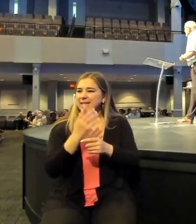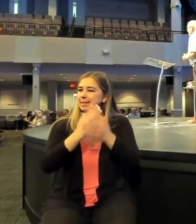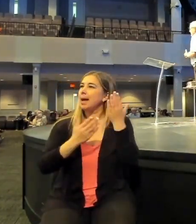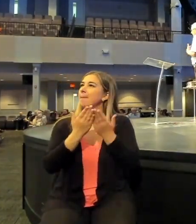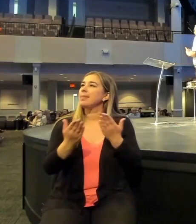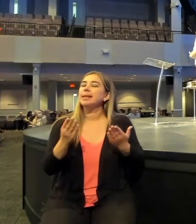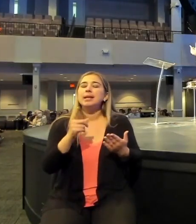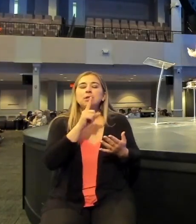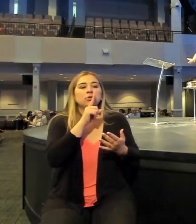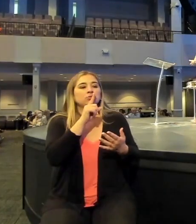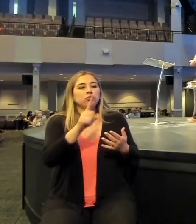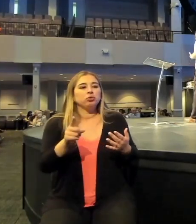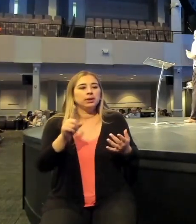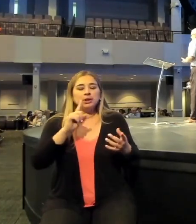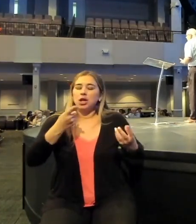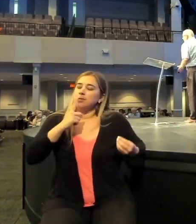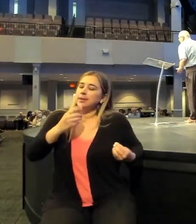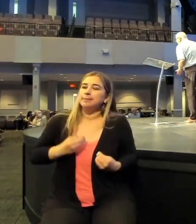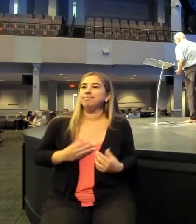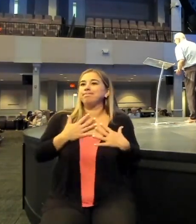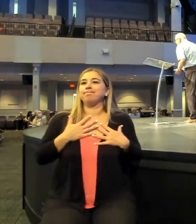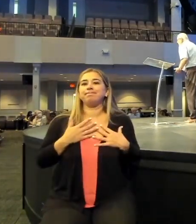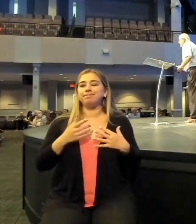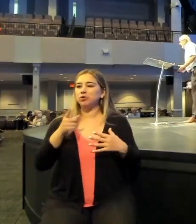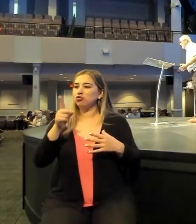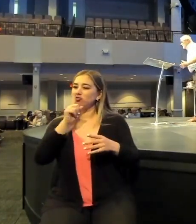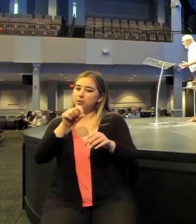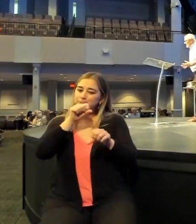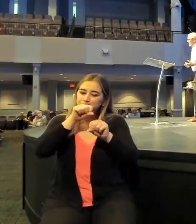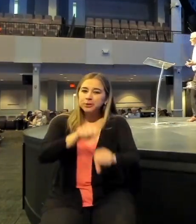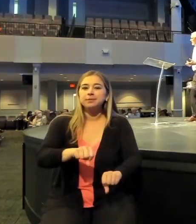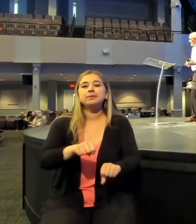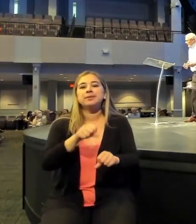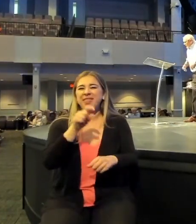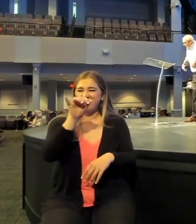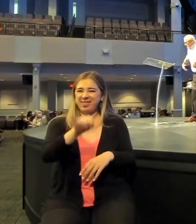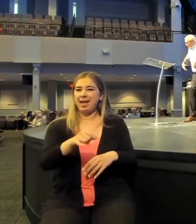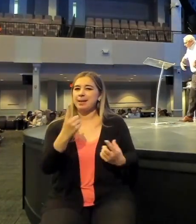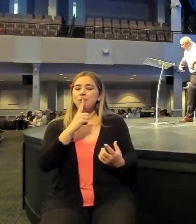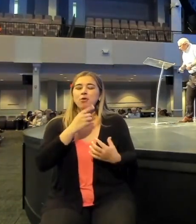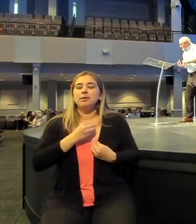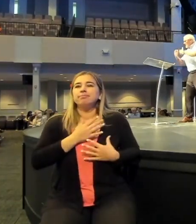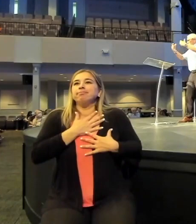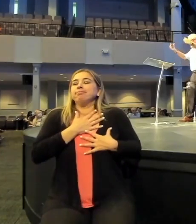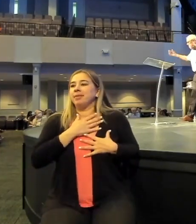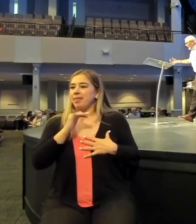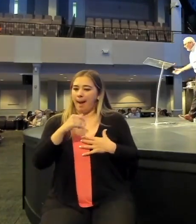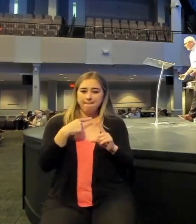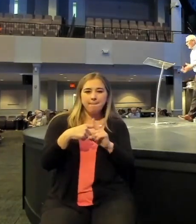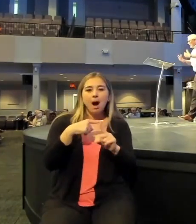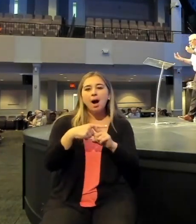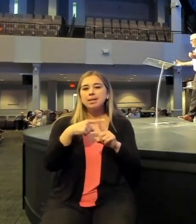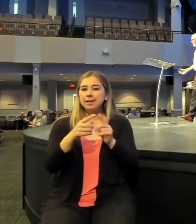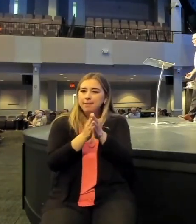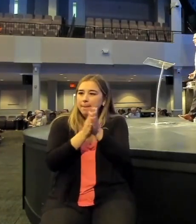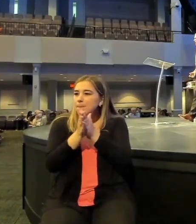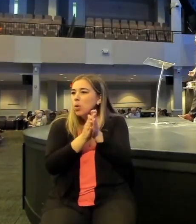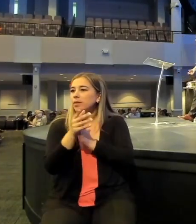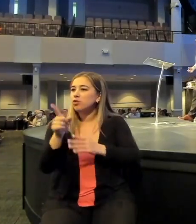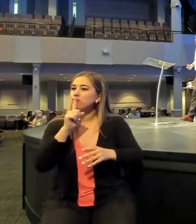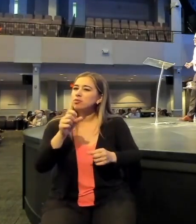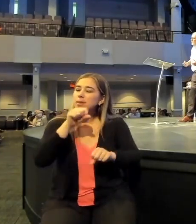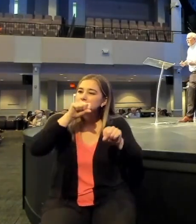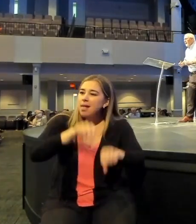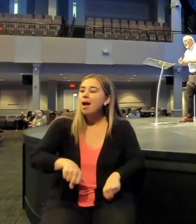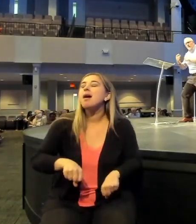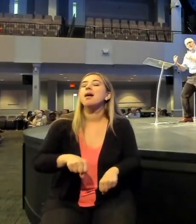really sort of turns your crank. It gets you going and you really enjoy it. Something that positively motivates your life